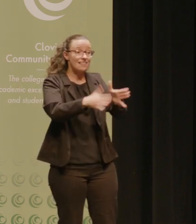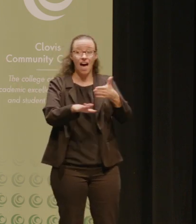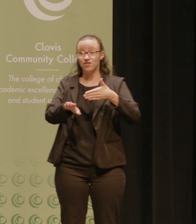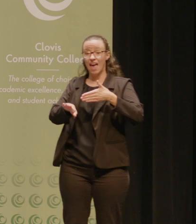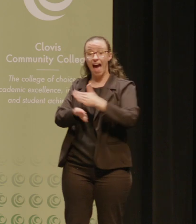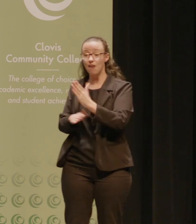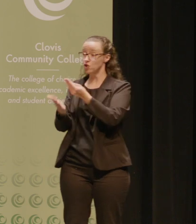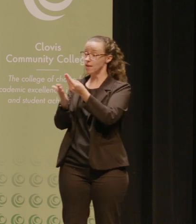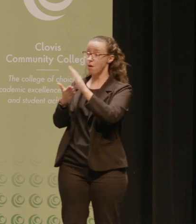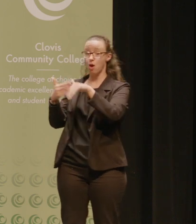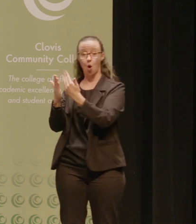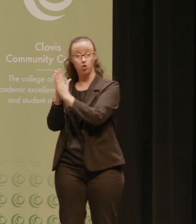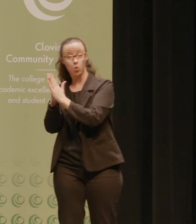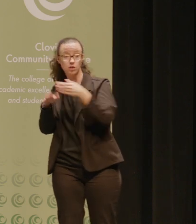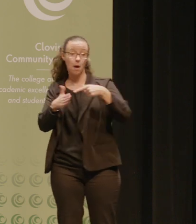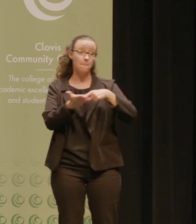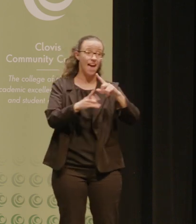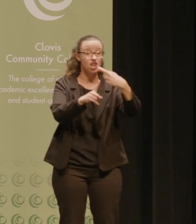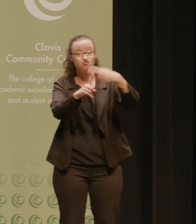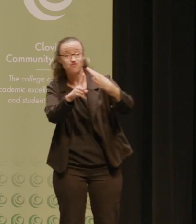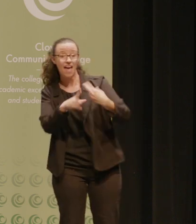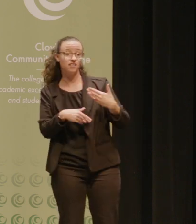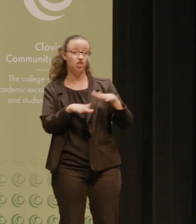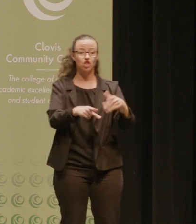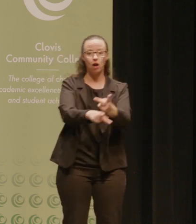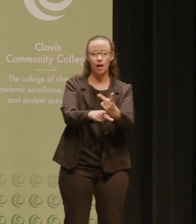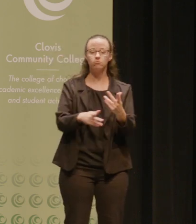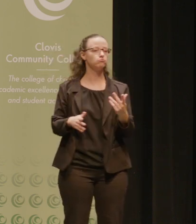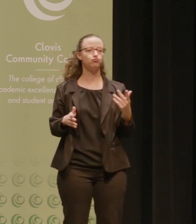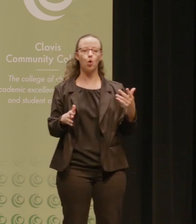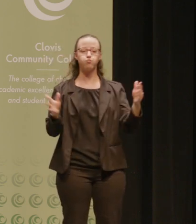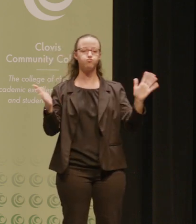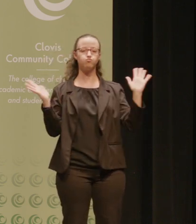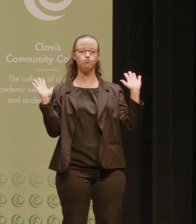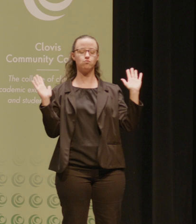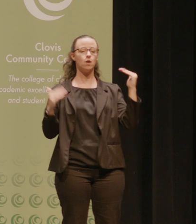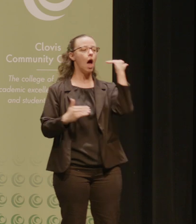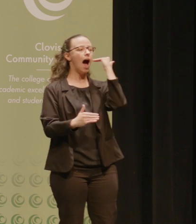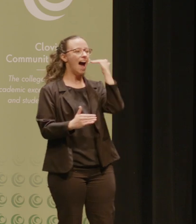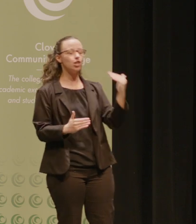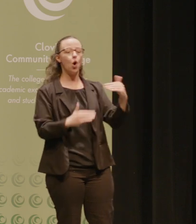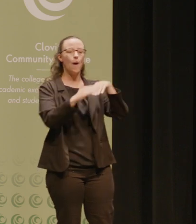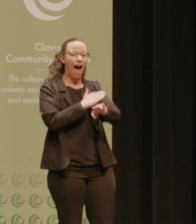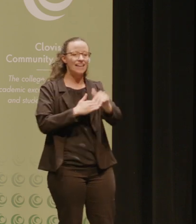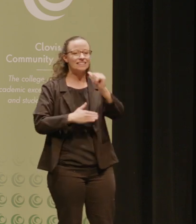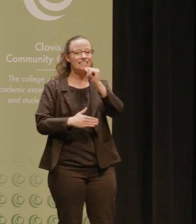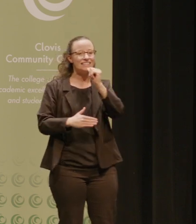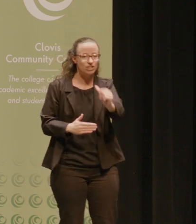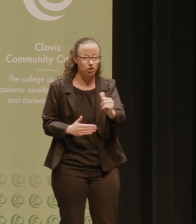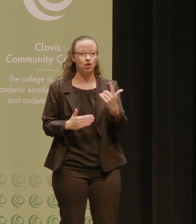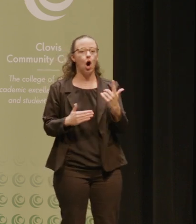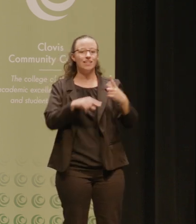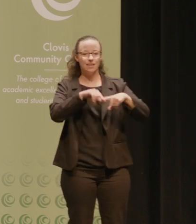of their textbooks, after they've paid their rent, after they paid their childcare. I know that that is not dependent on whether or not they have access to that